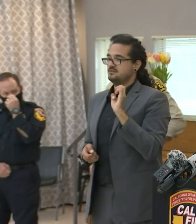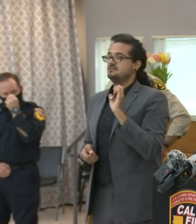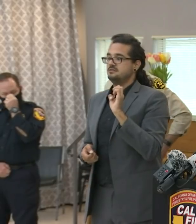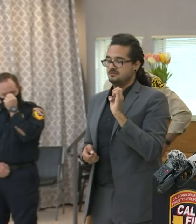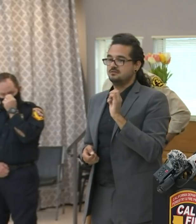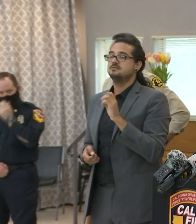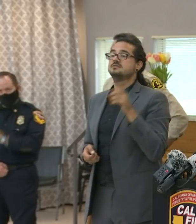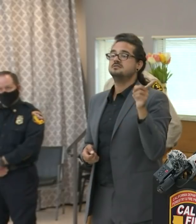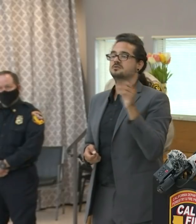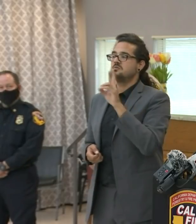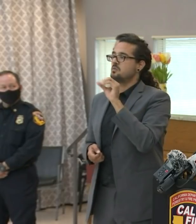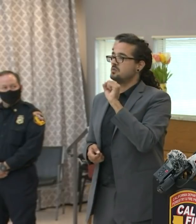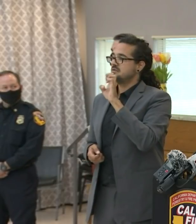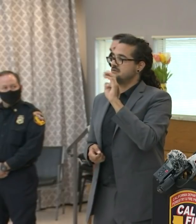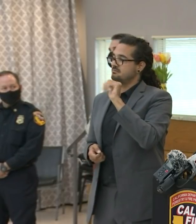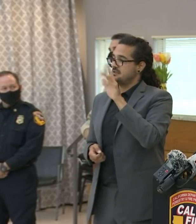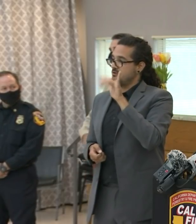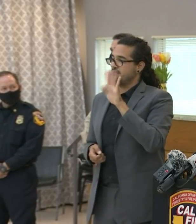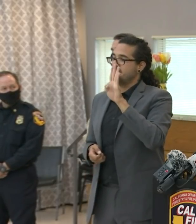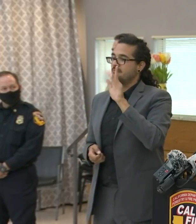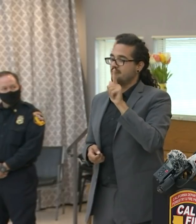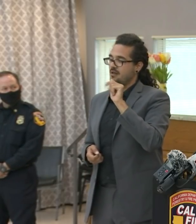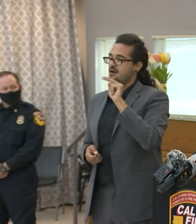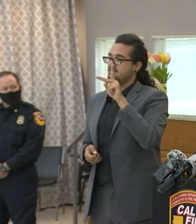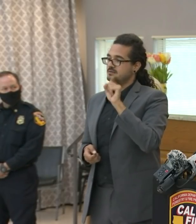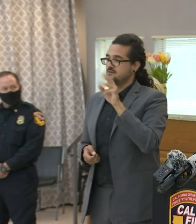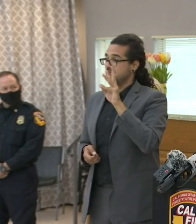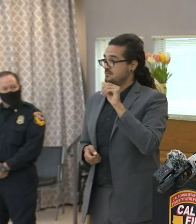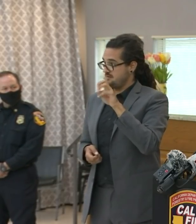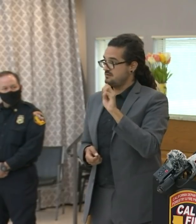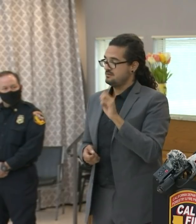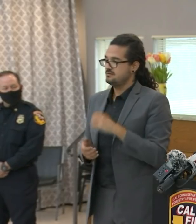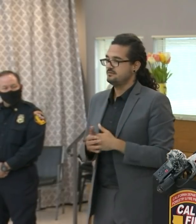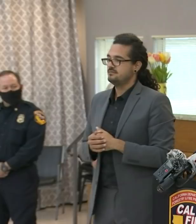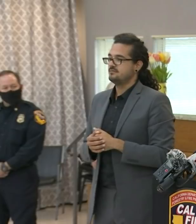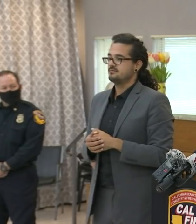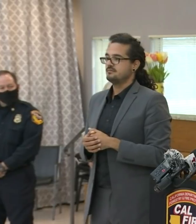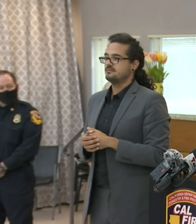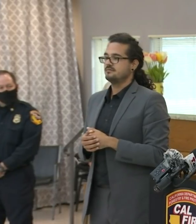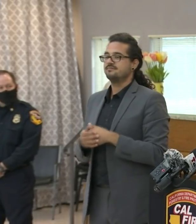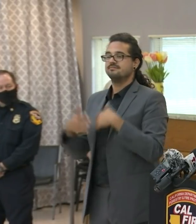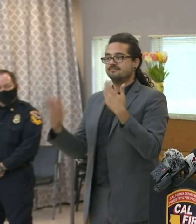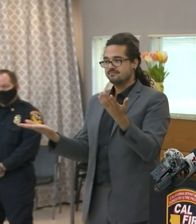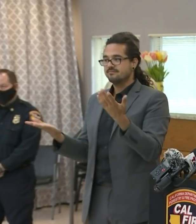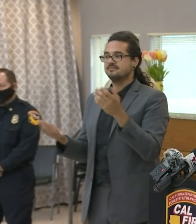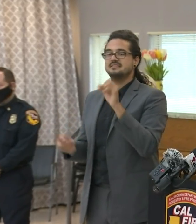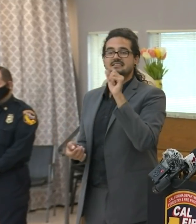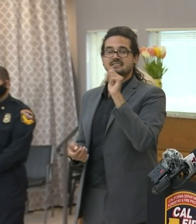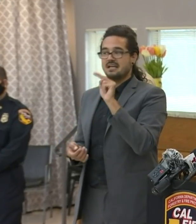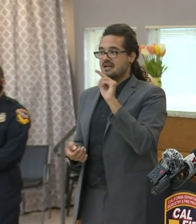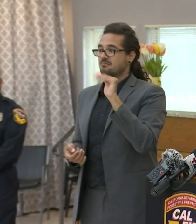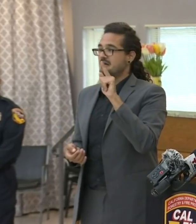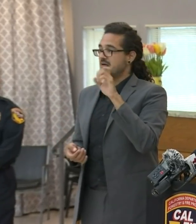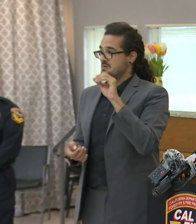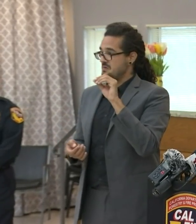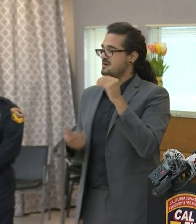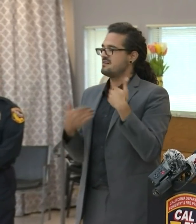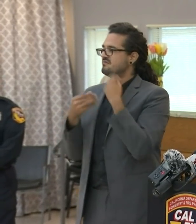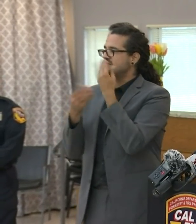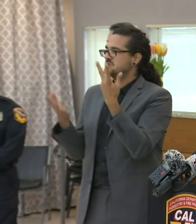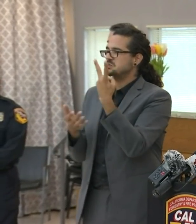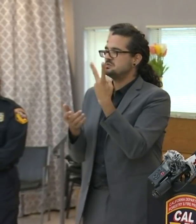Good evening. Not a lot of changes for San Mateo County. We only have two minor changes. One is that the beaches in Half Moon Bay are